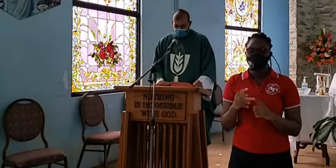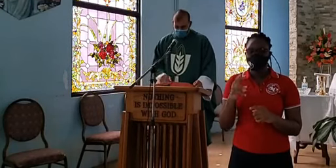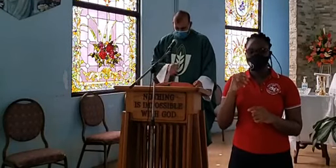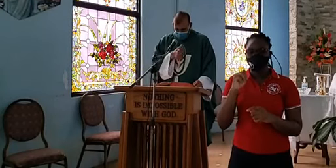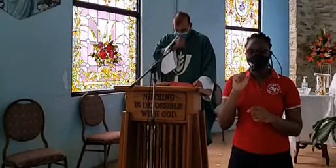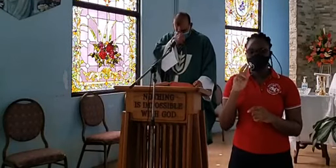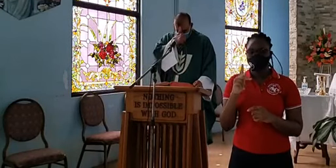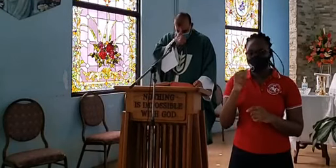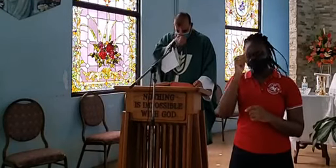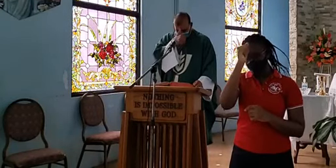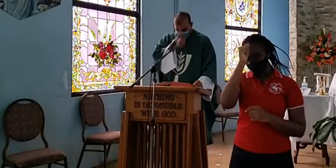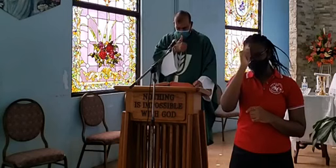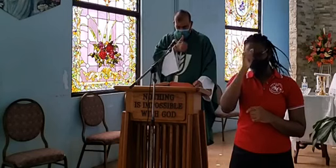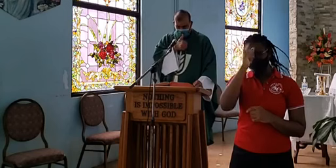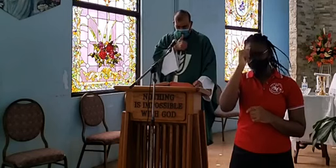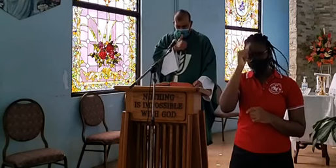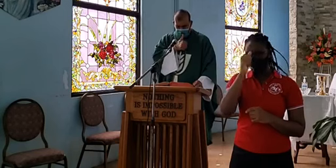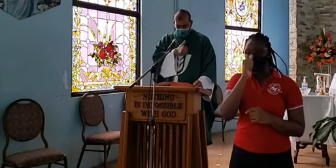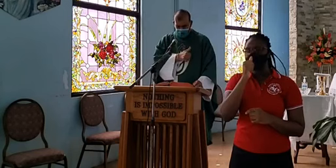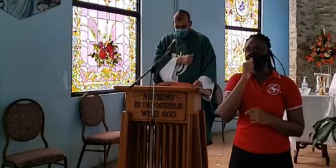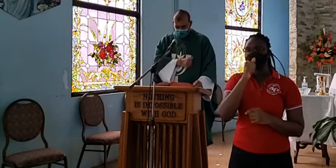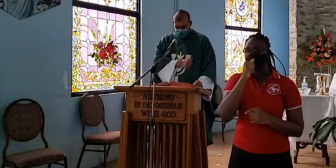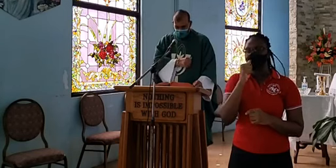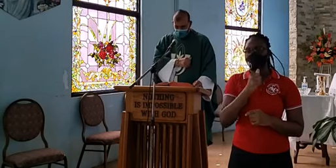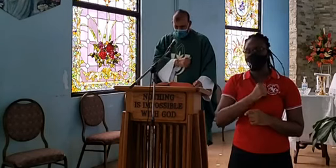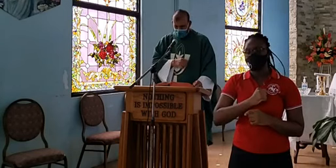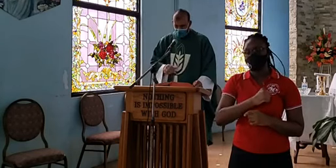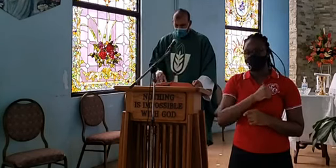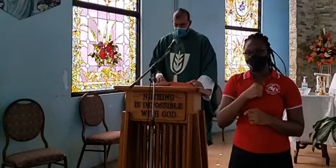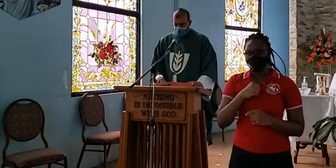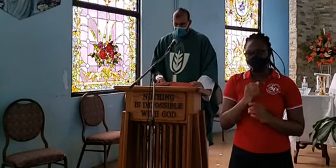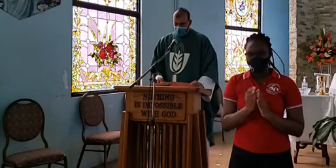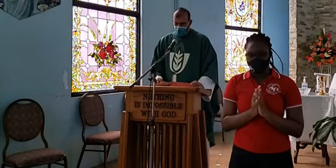Mark. Glory to you, Lord.